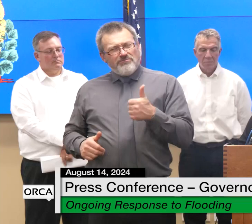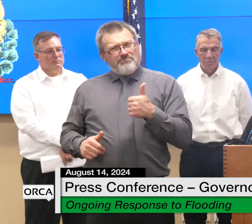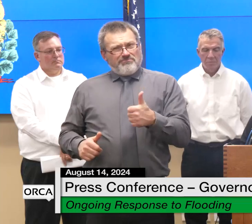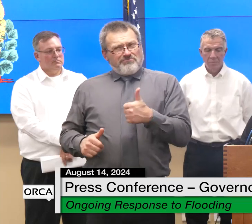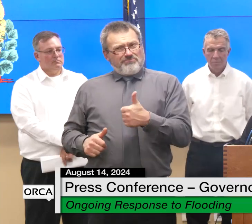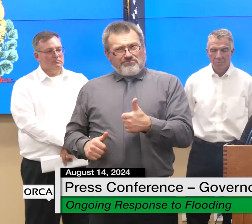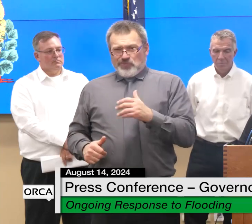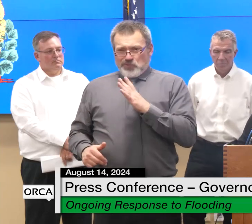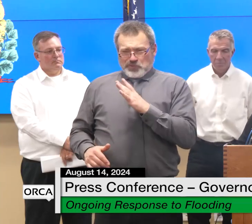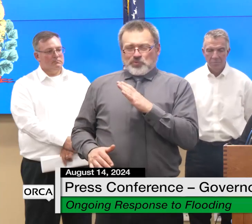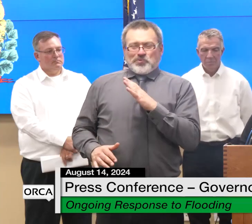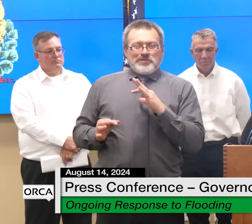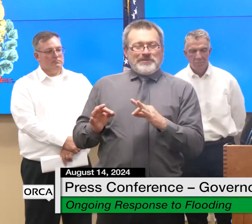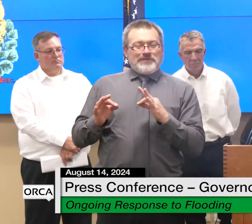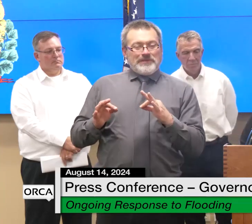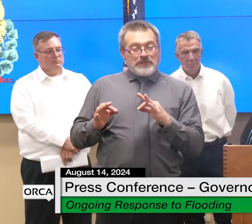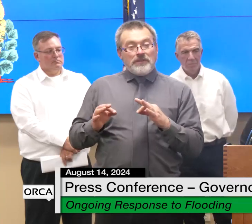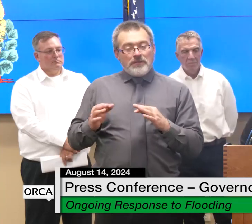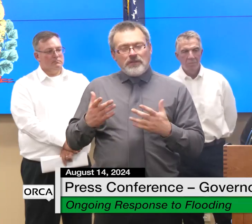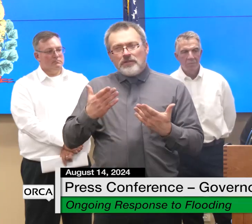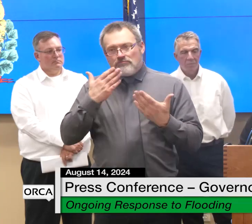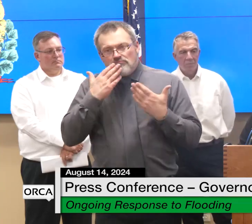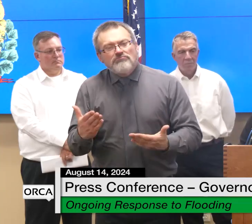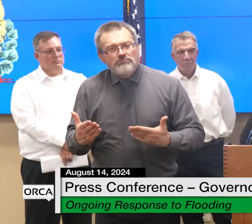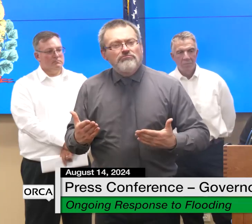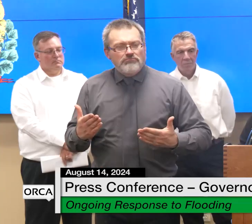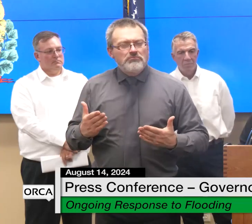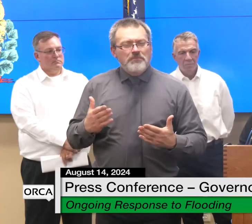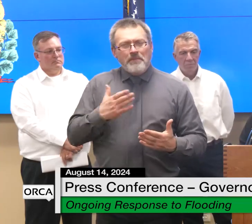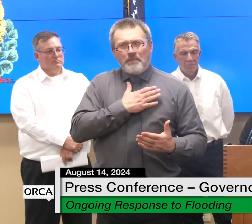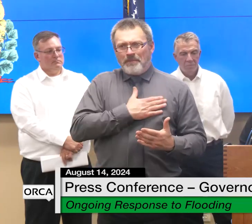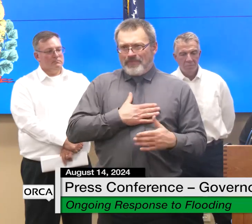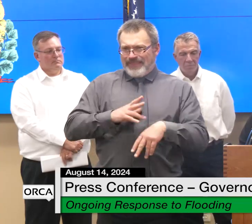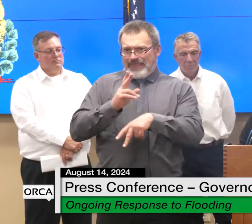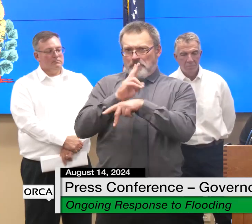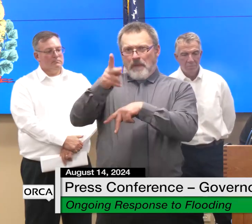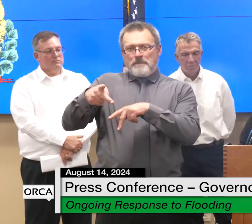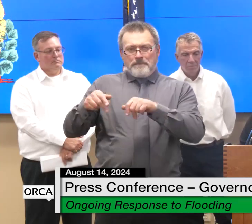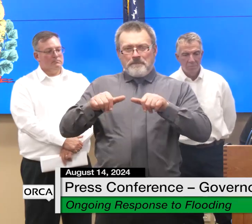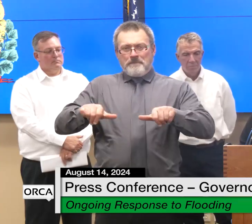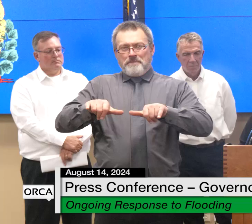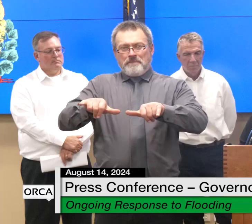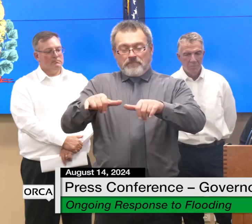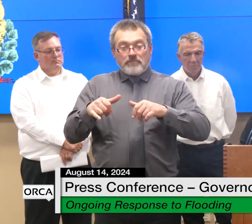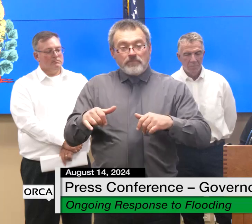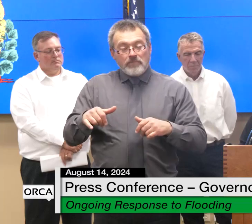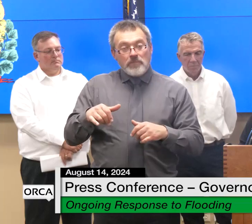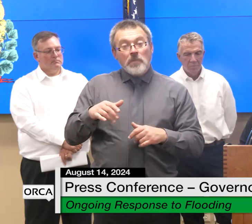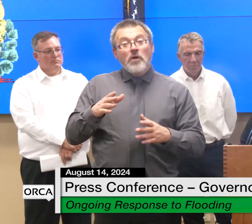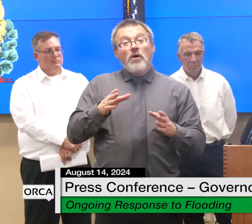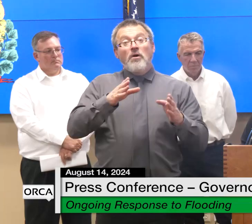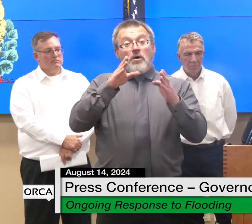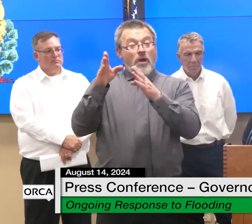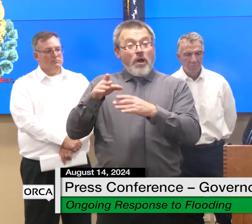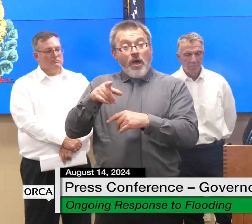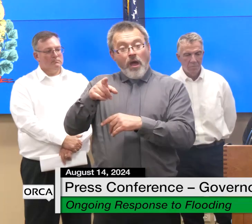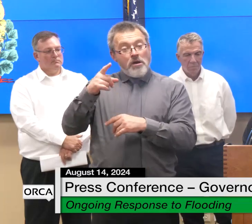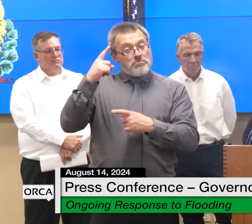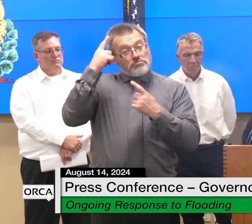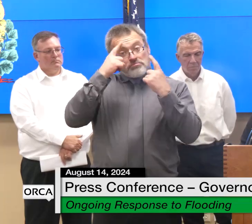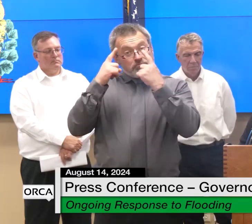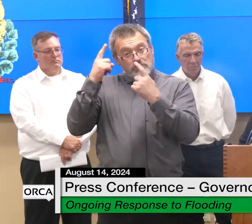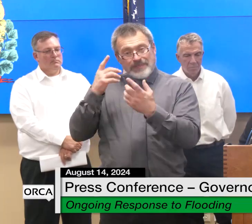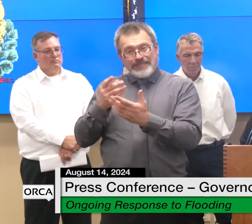amazing and so important, and please keep doing that. Please also consider a donation to the Flood Response and Recovery